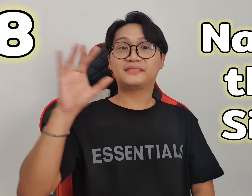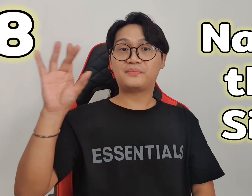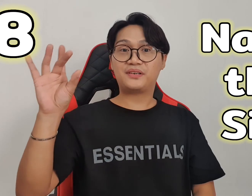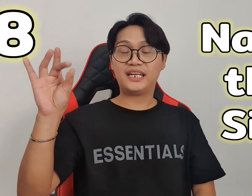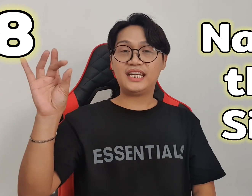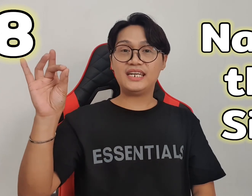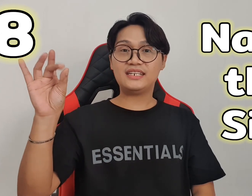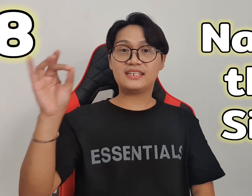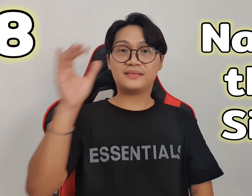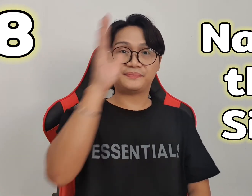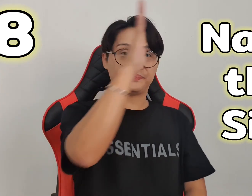Number 8.